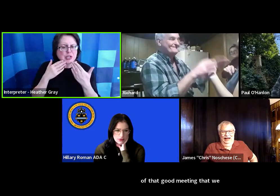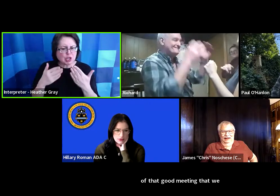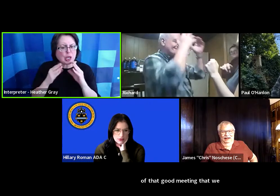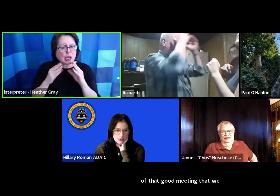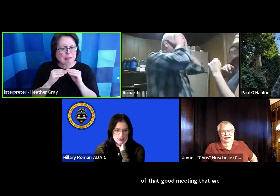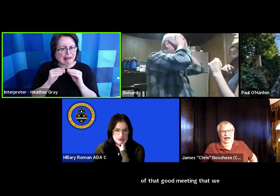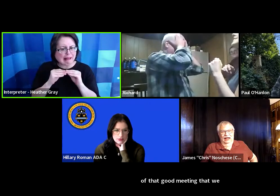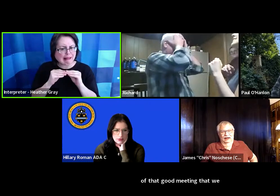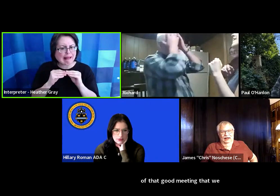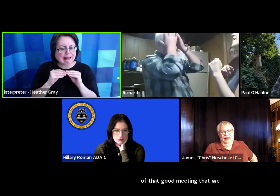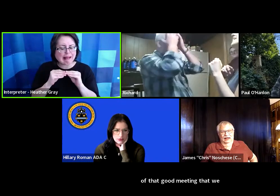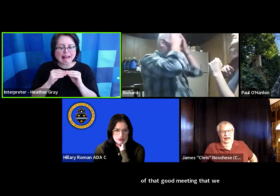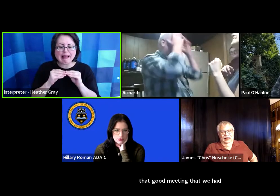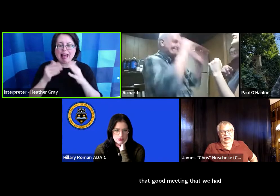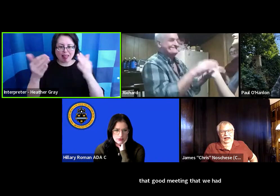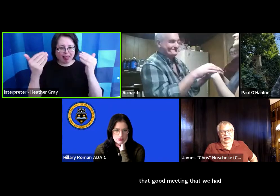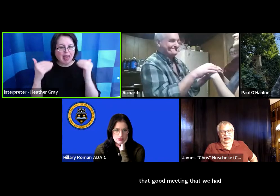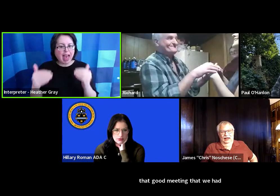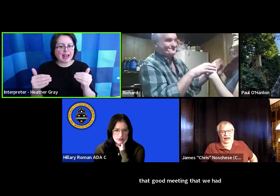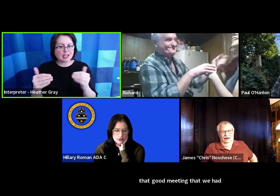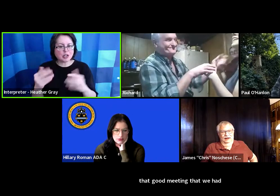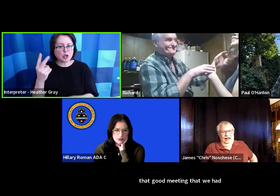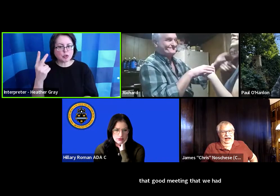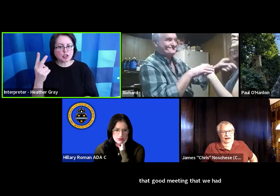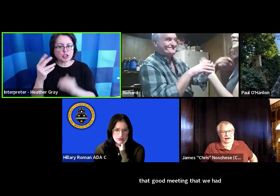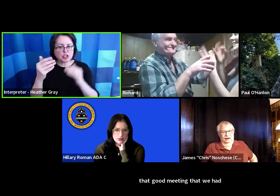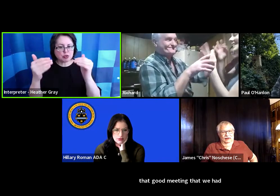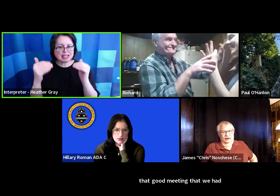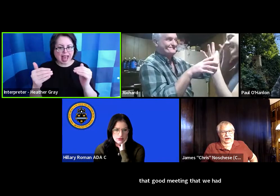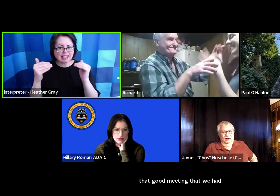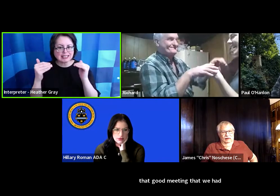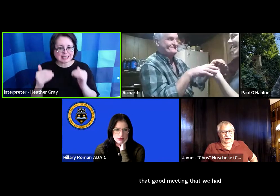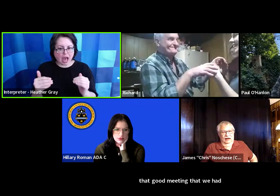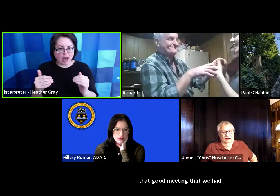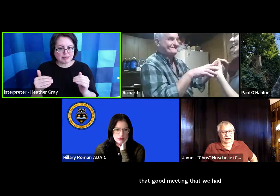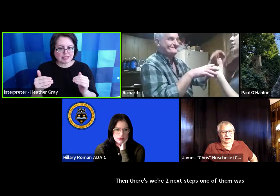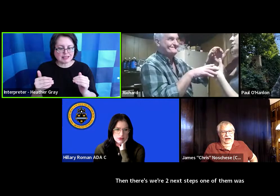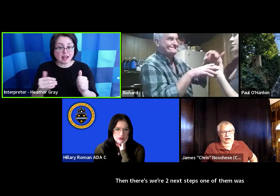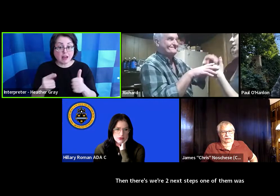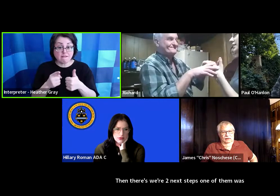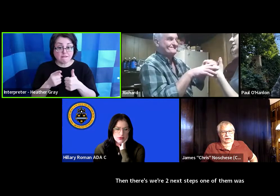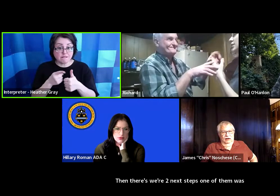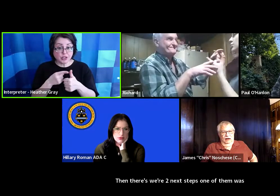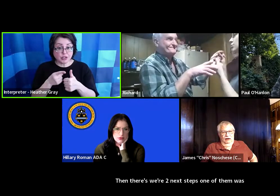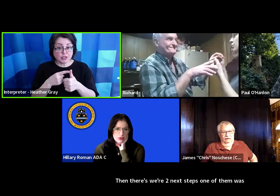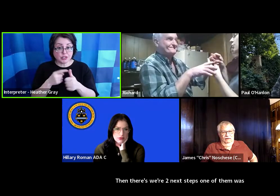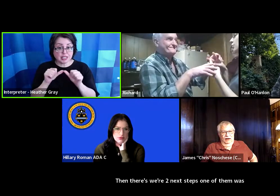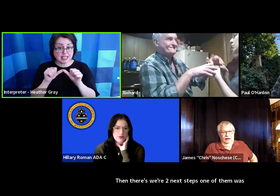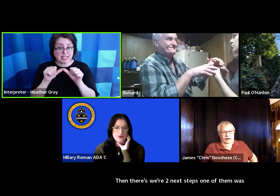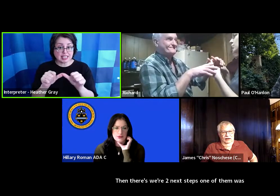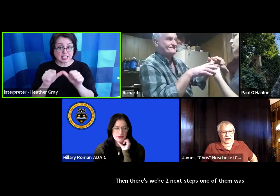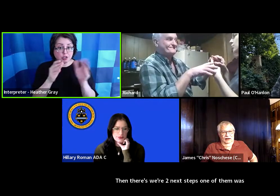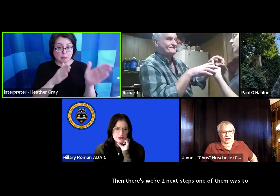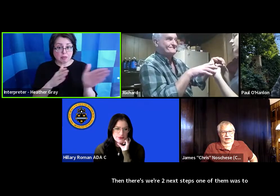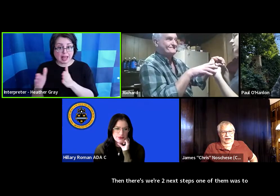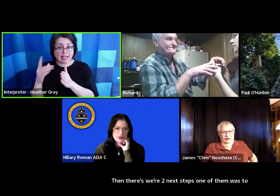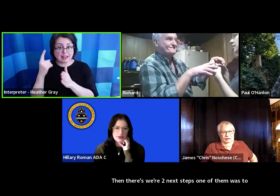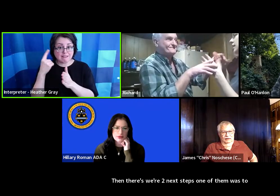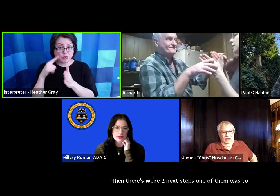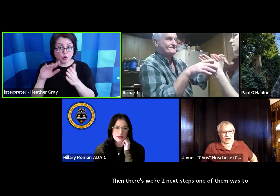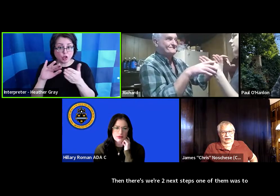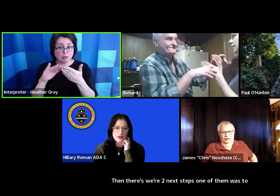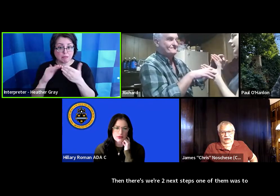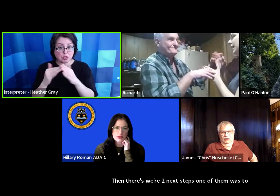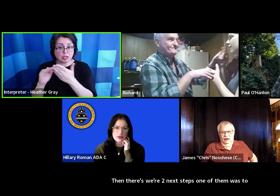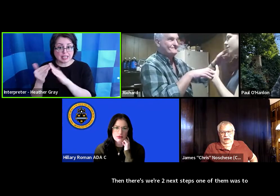then were 2 next steps. One of them was to continue planning for that community forum, and